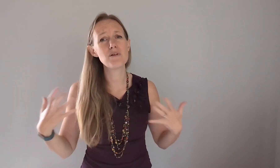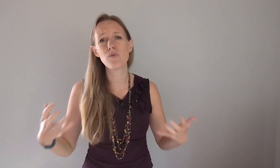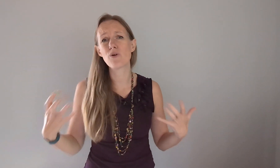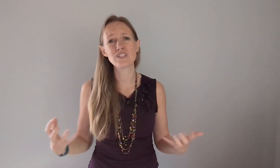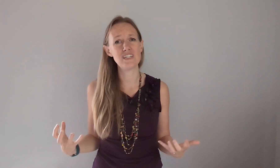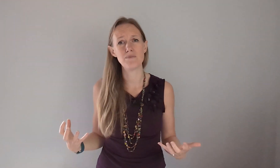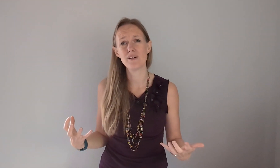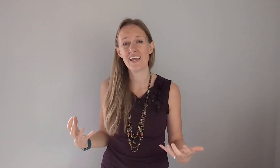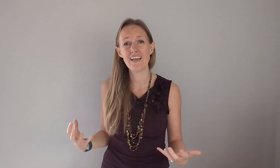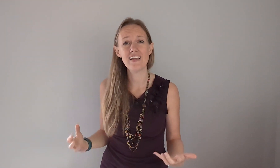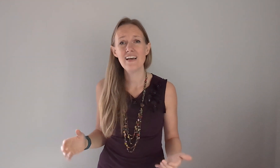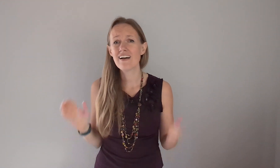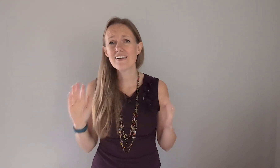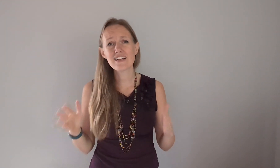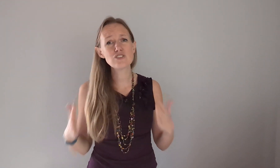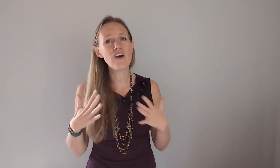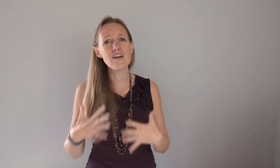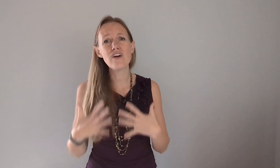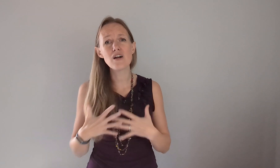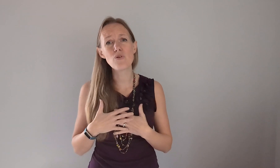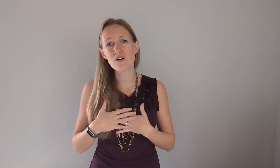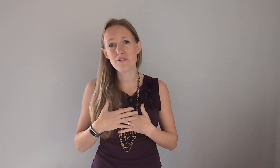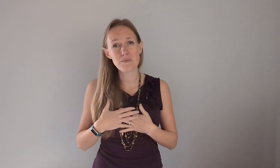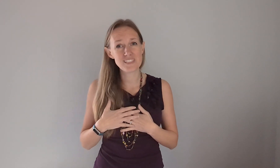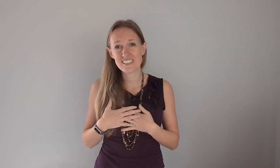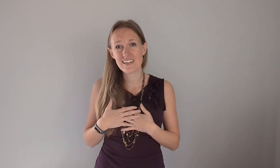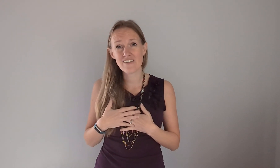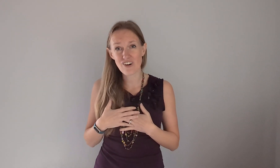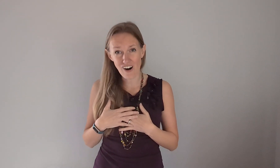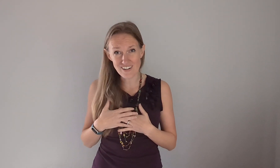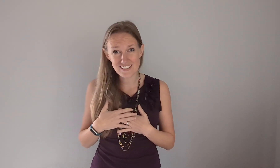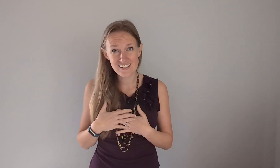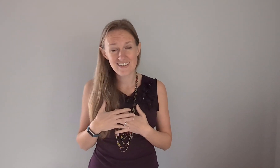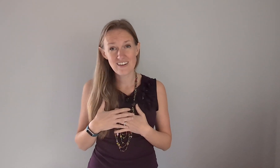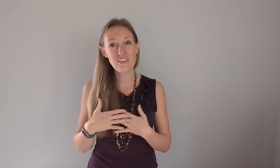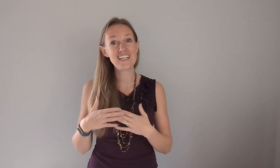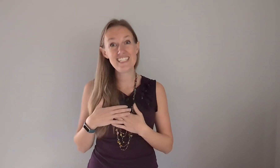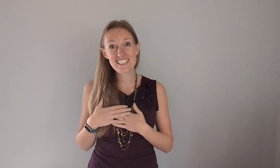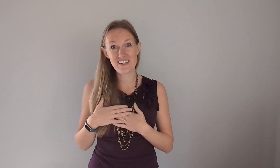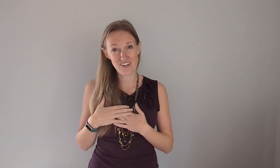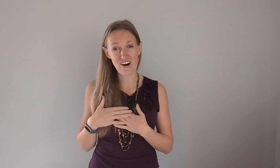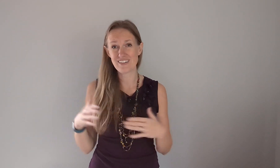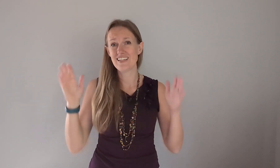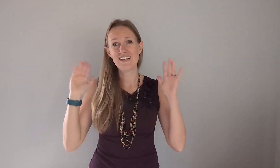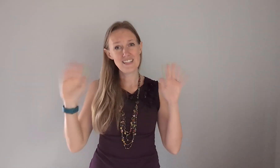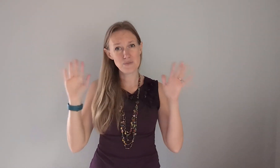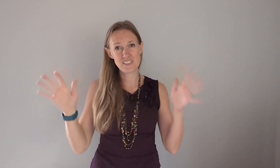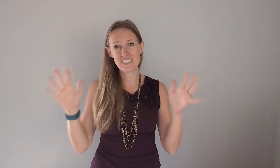about worship, okay? God cares far, far more about the position of your heart or the condition of your heart than the position